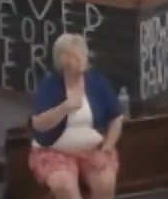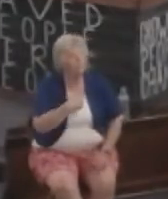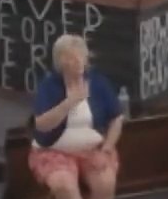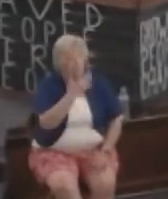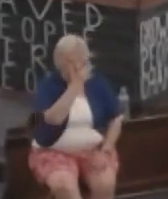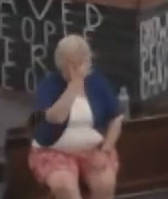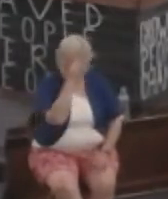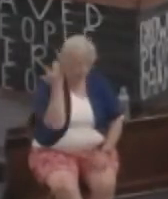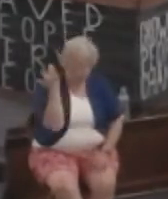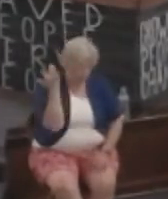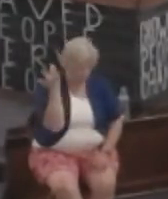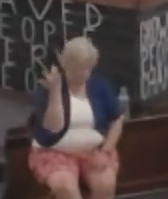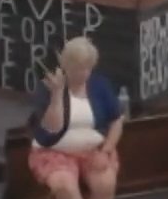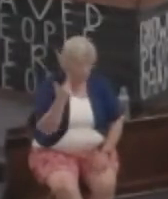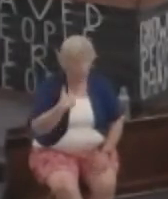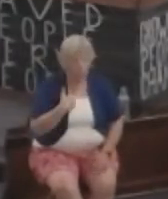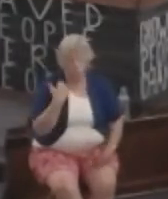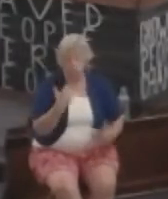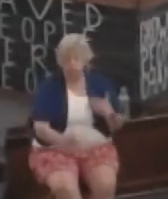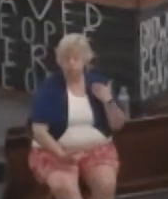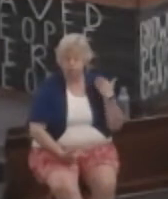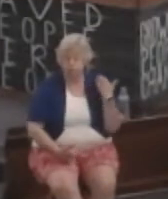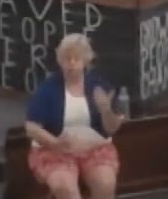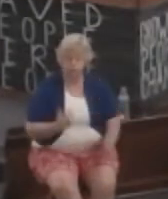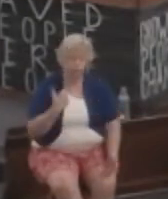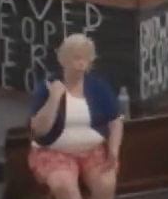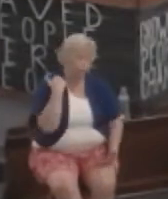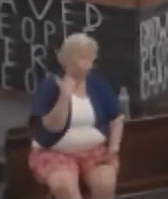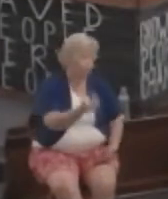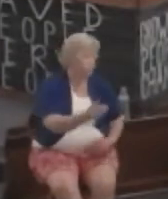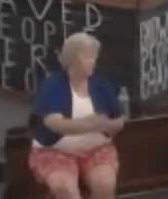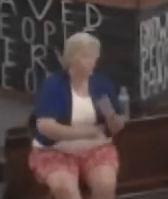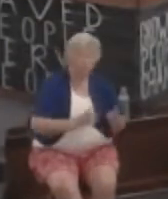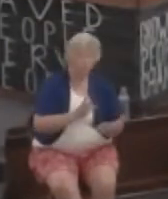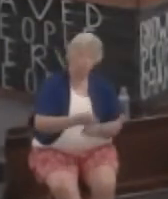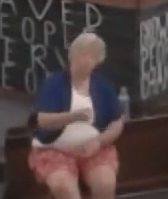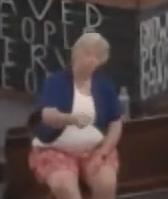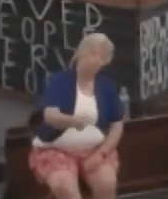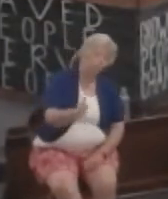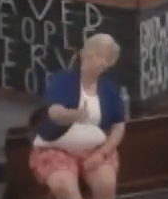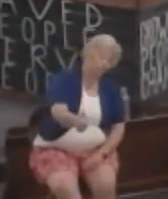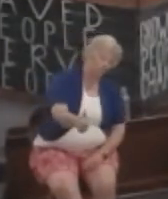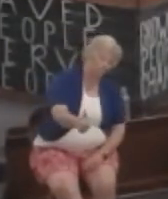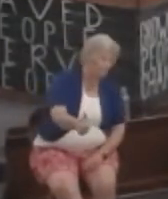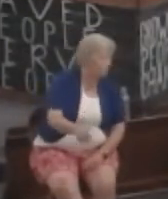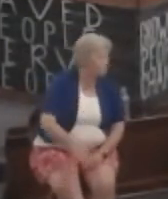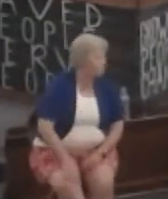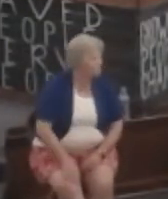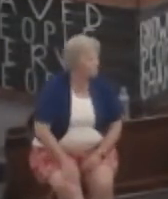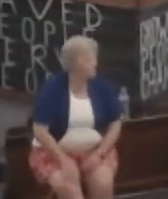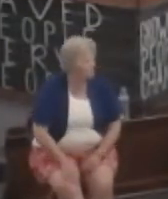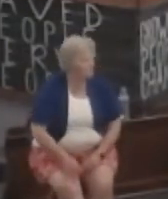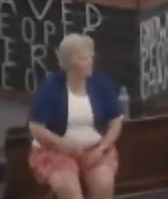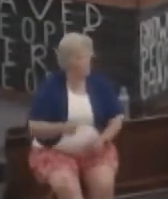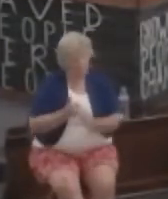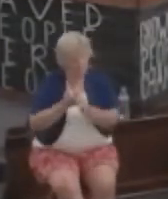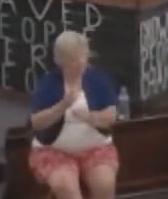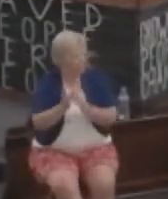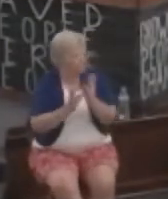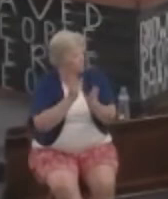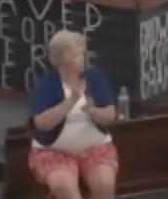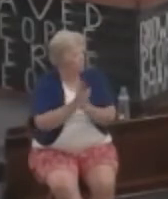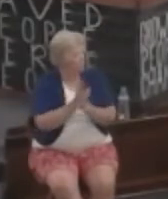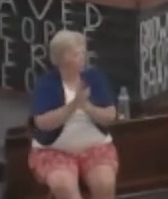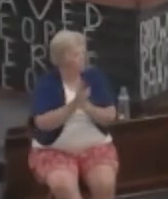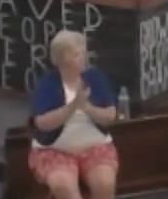We do the day-to-day, and the world says, "Hey, that should do. You're good. Go ahead. Beautiful." We follow the world, and we let